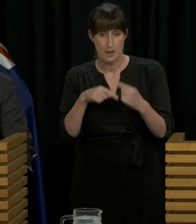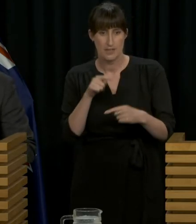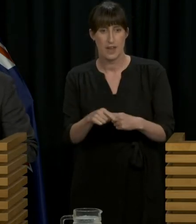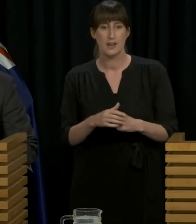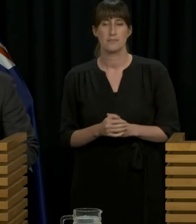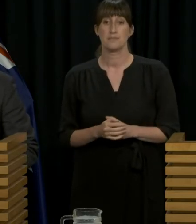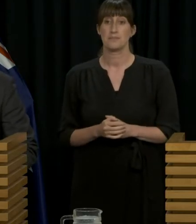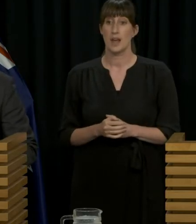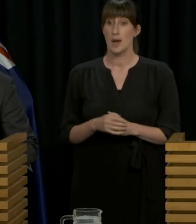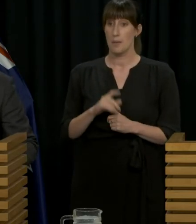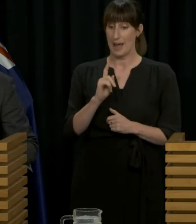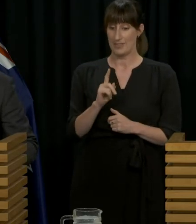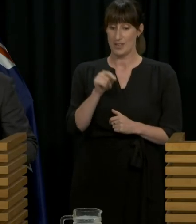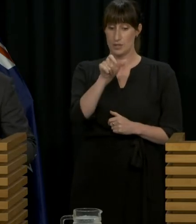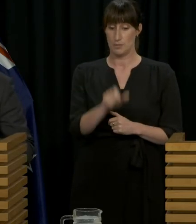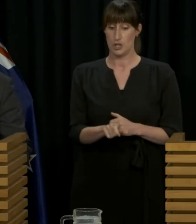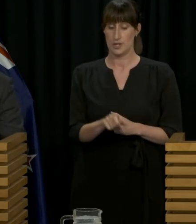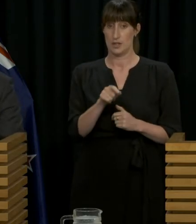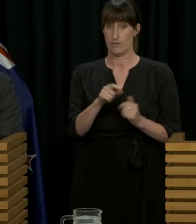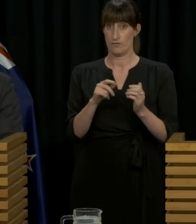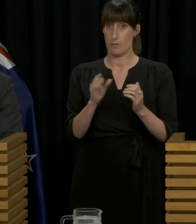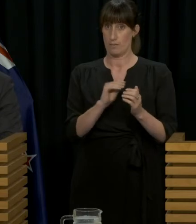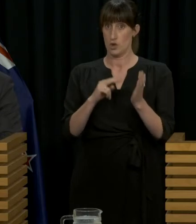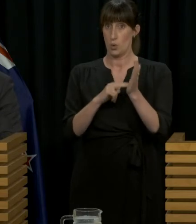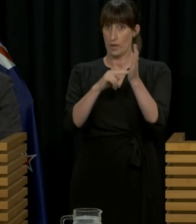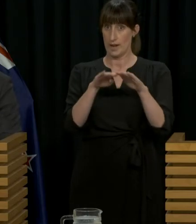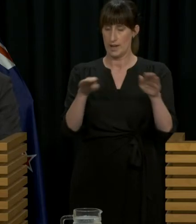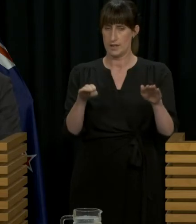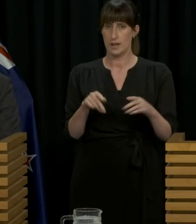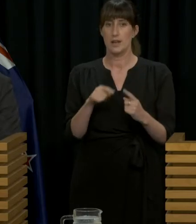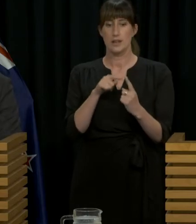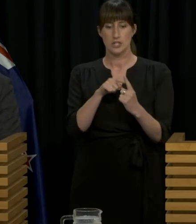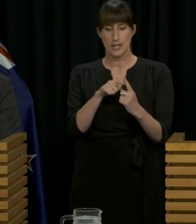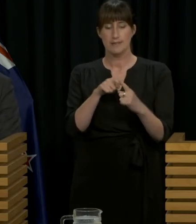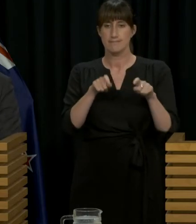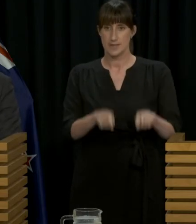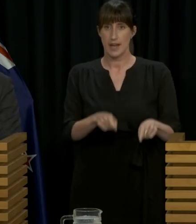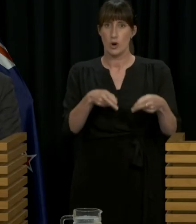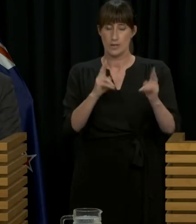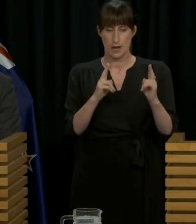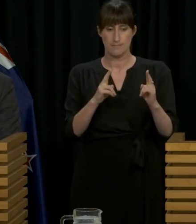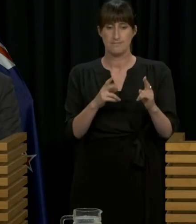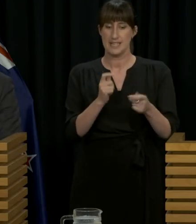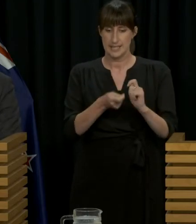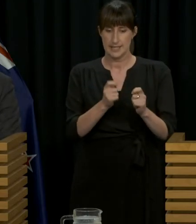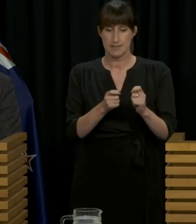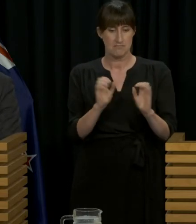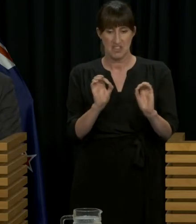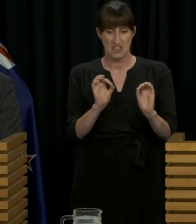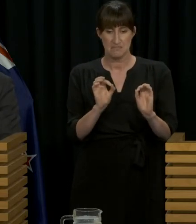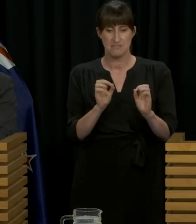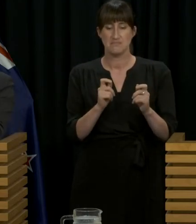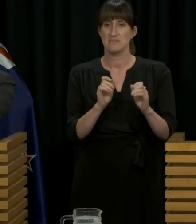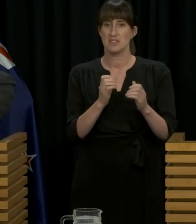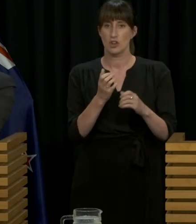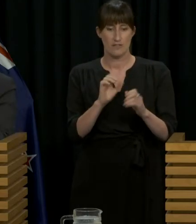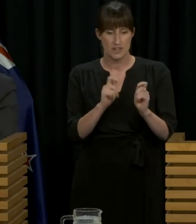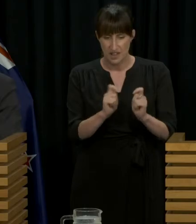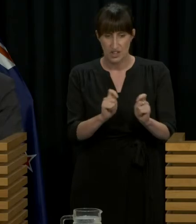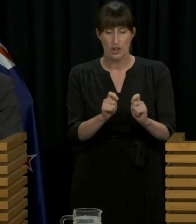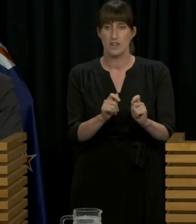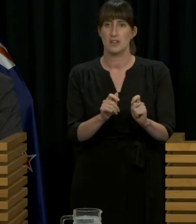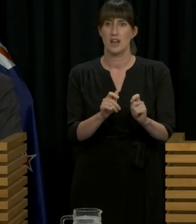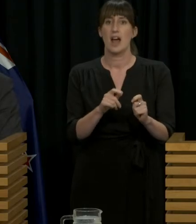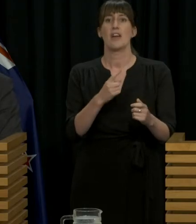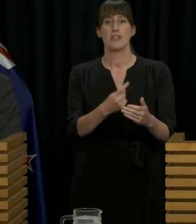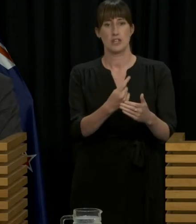person, despite having had the negative tests in managed isolation, did the right thing, isolated and was tested. But